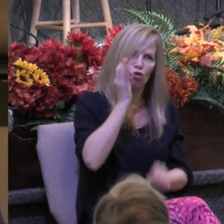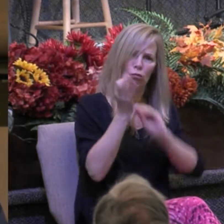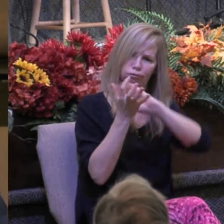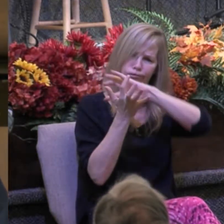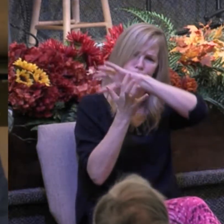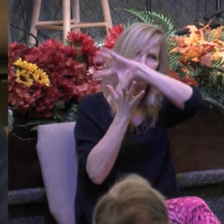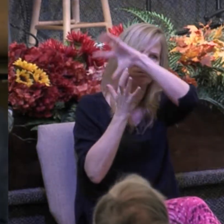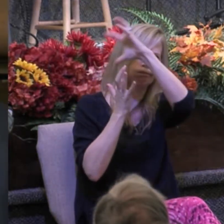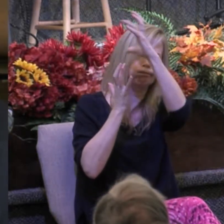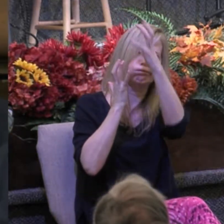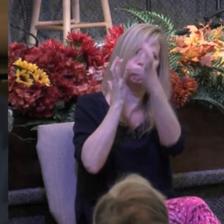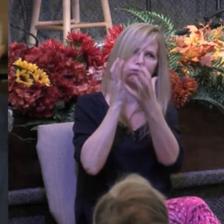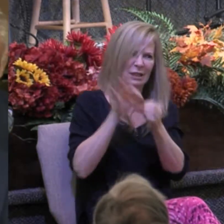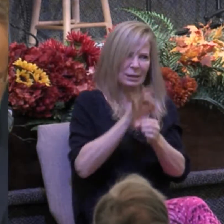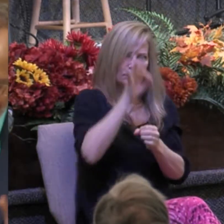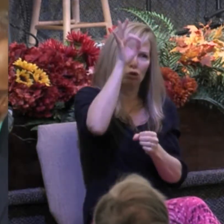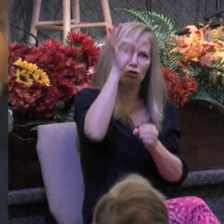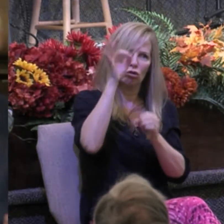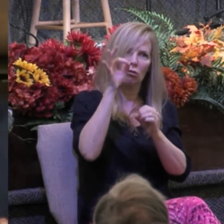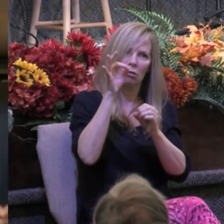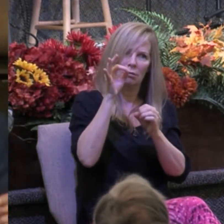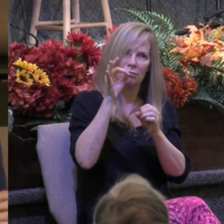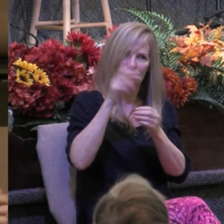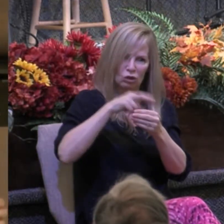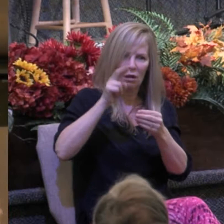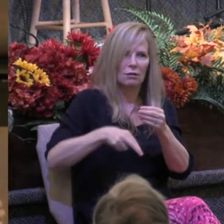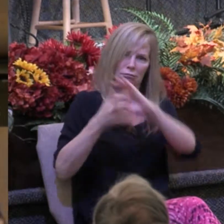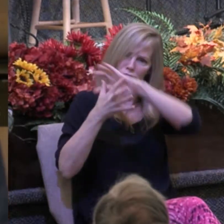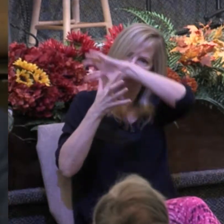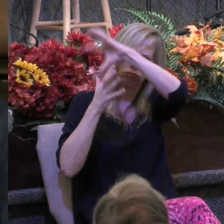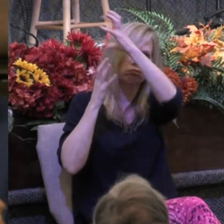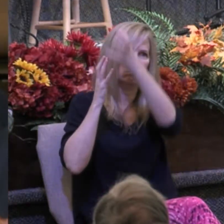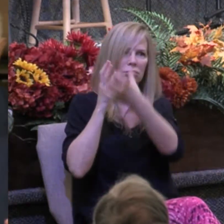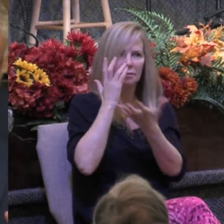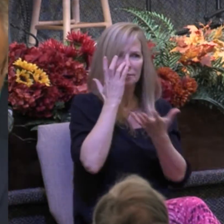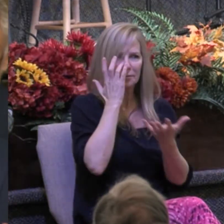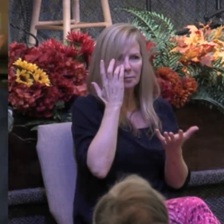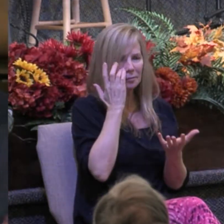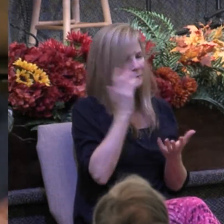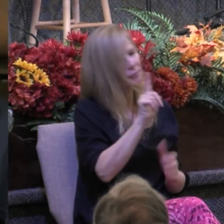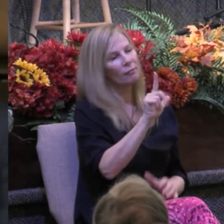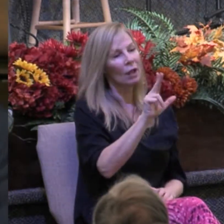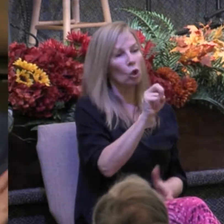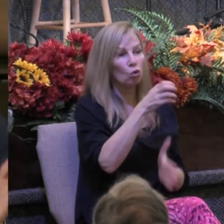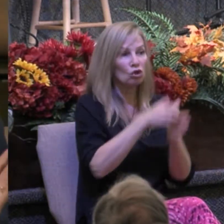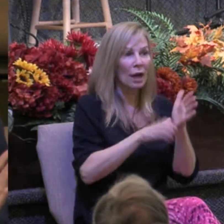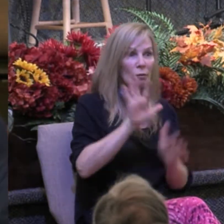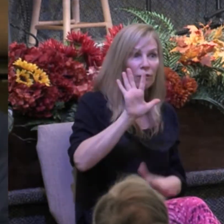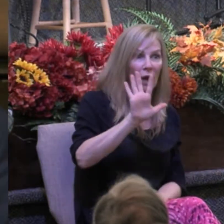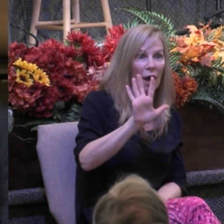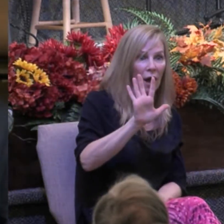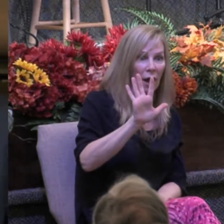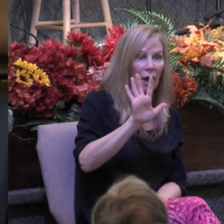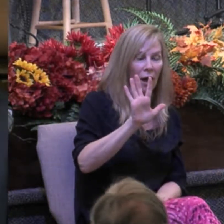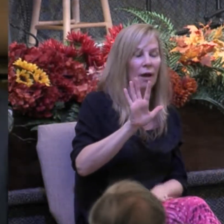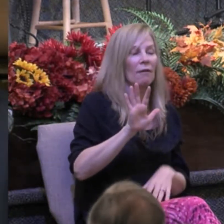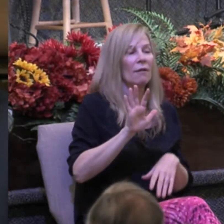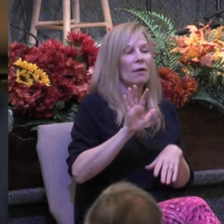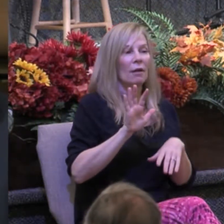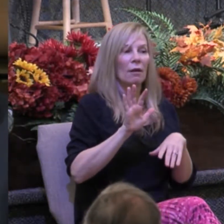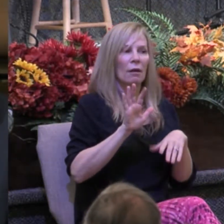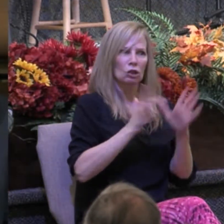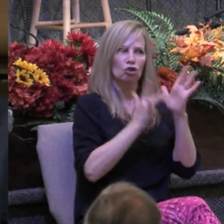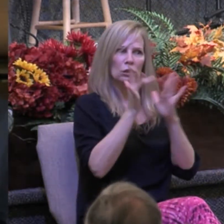of a spiritual nature. Again, here's something fascinating. In Luke chapter 5, at the beginning of our Lord's ministry with these men,